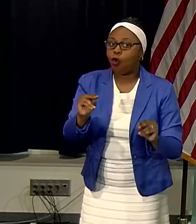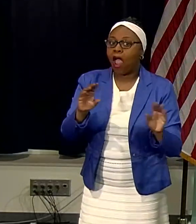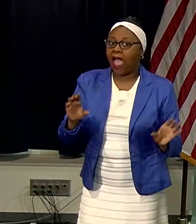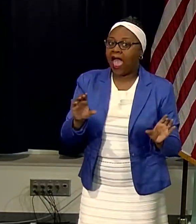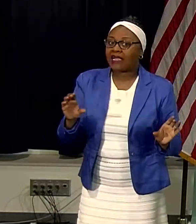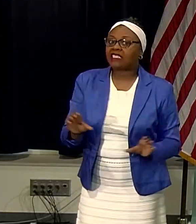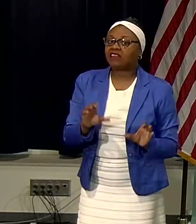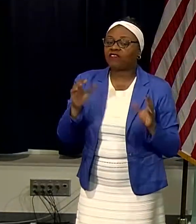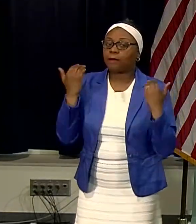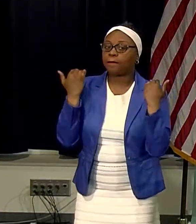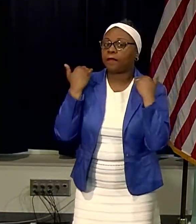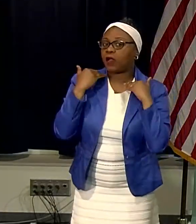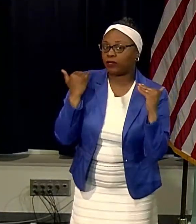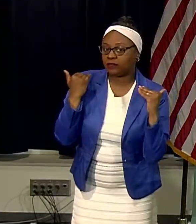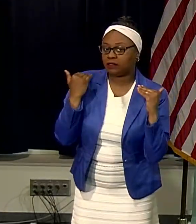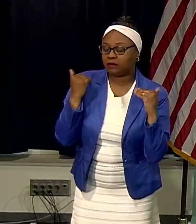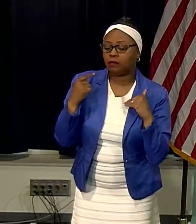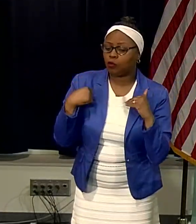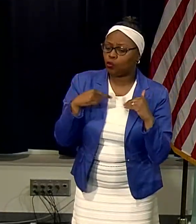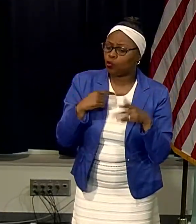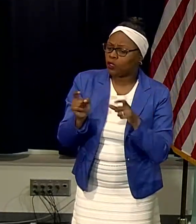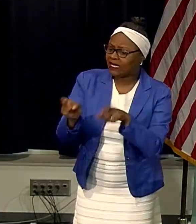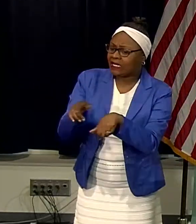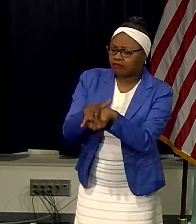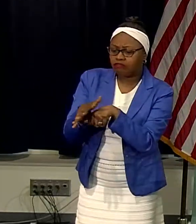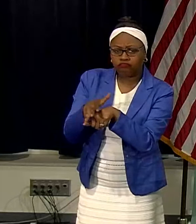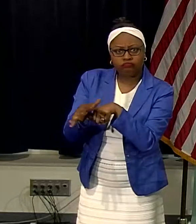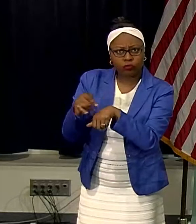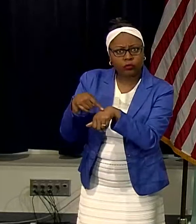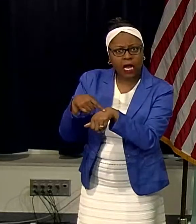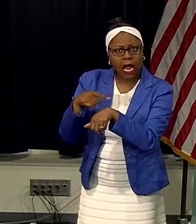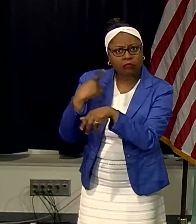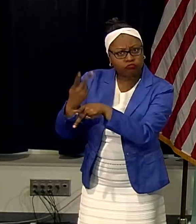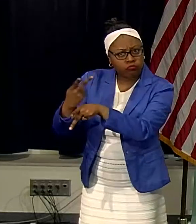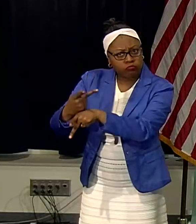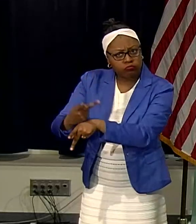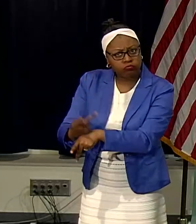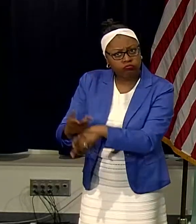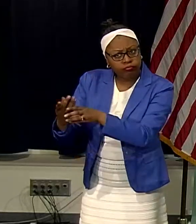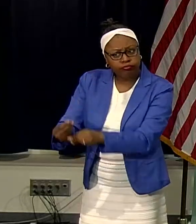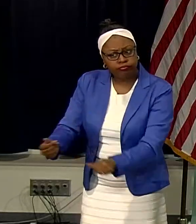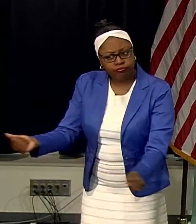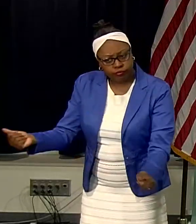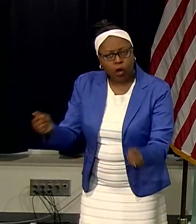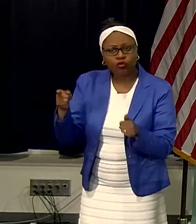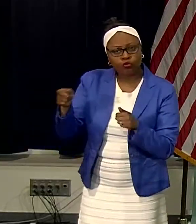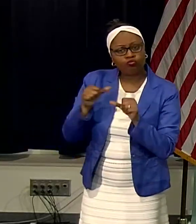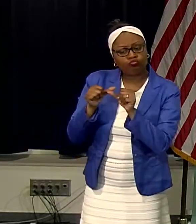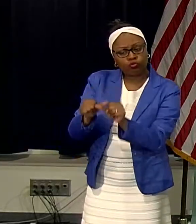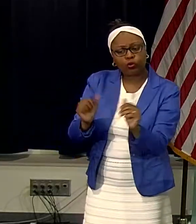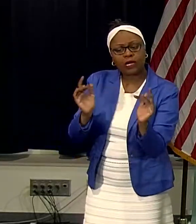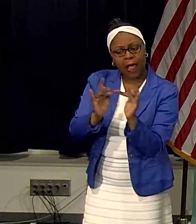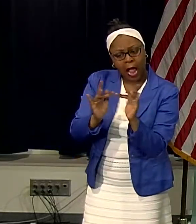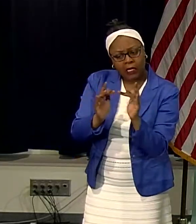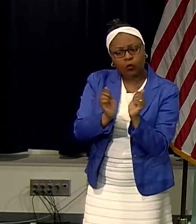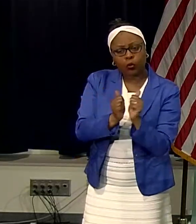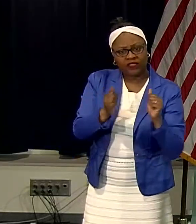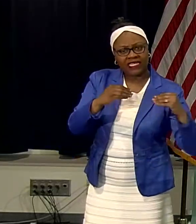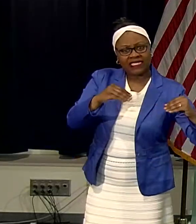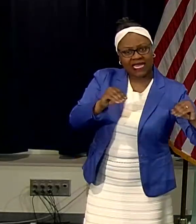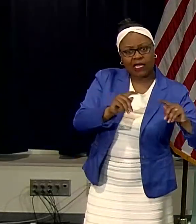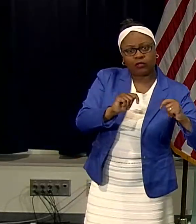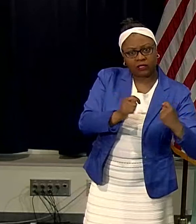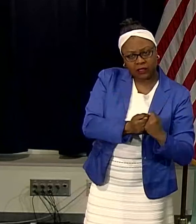these issues as they may arise, and you can just stay in contact with the sales and programs team. They'll walk you through resolving everything.